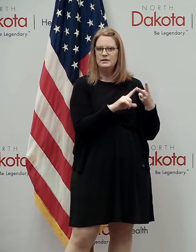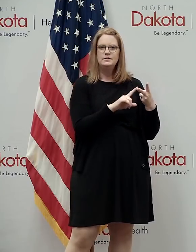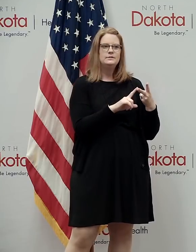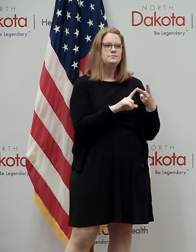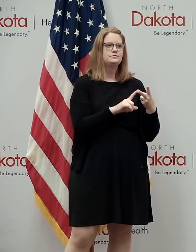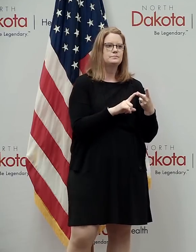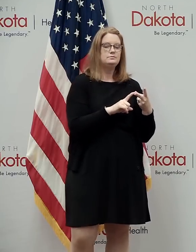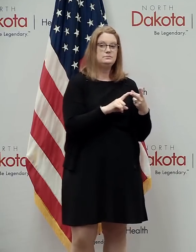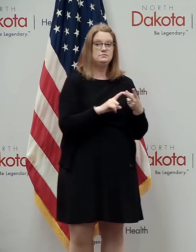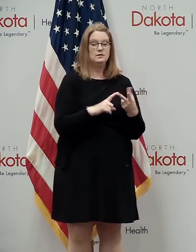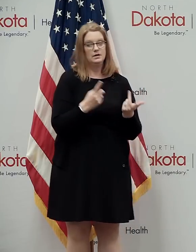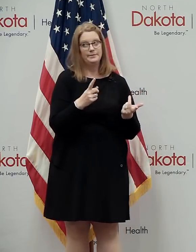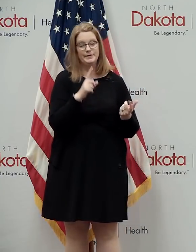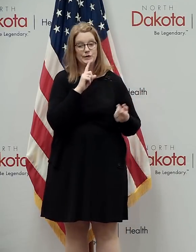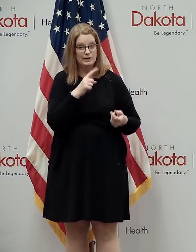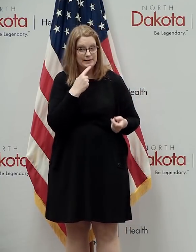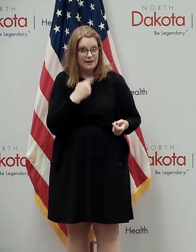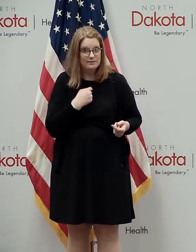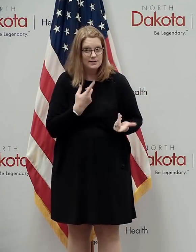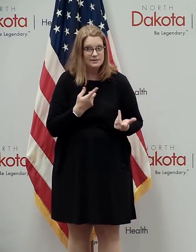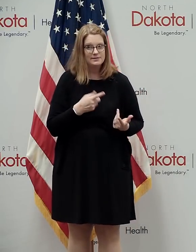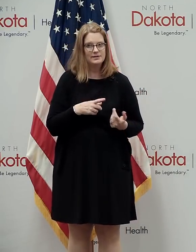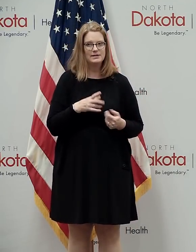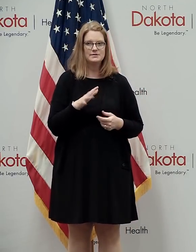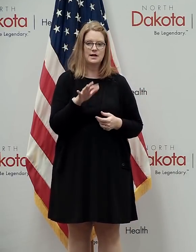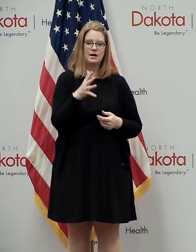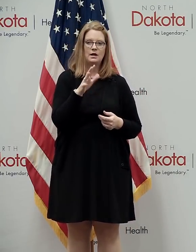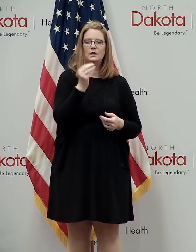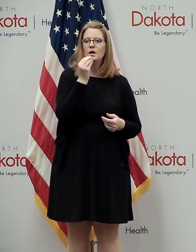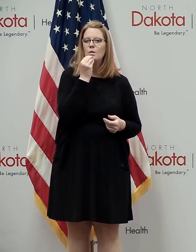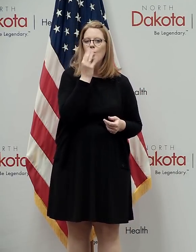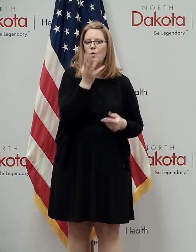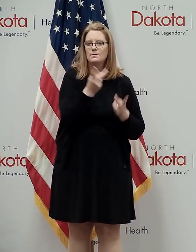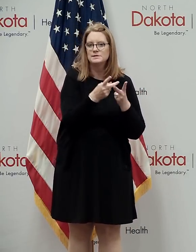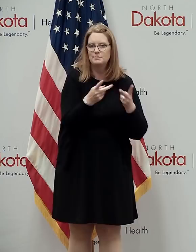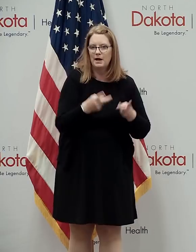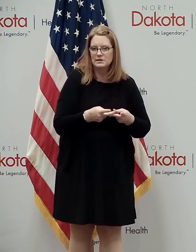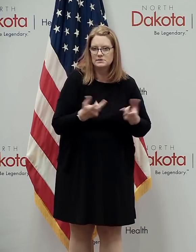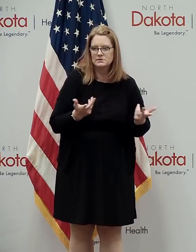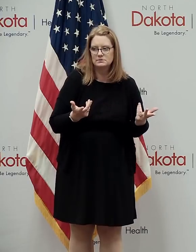argue that we don't have any hot spots. We might have sort of lukewarm or lukewarm spots because